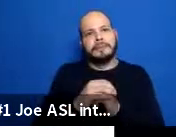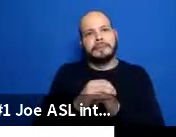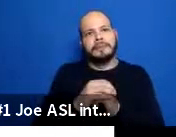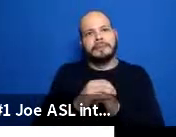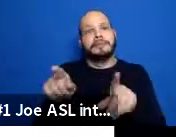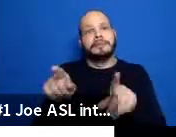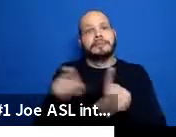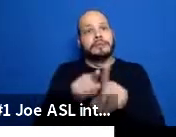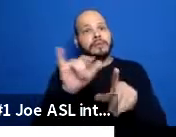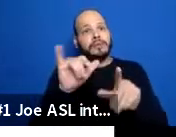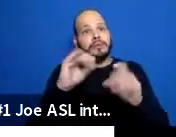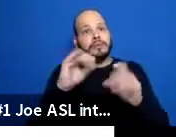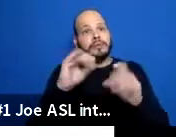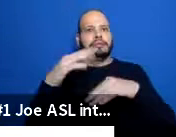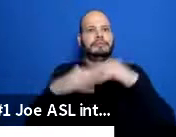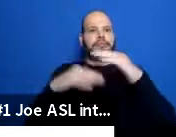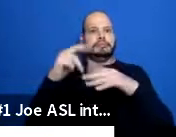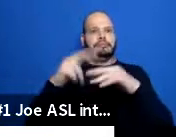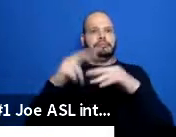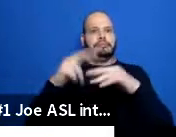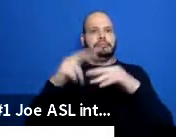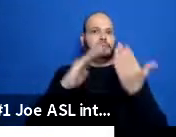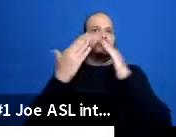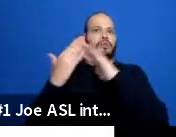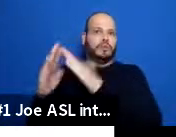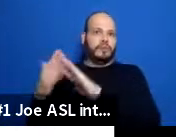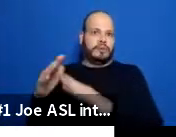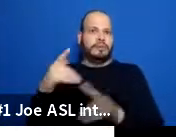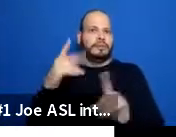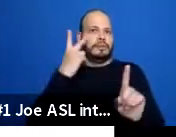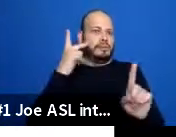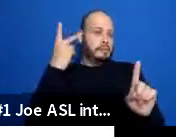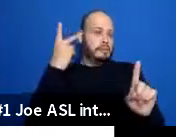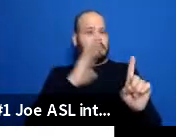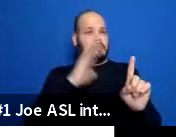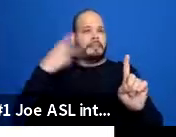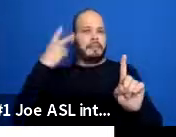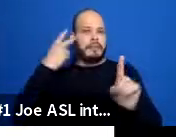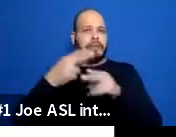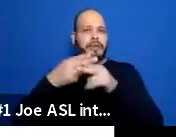political home, Southerners on New Ground, or SONG.